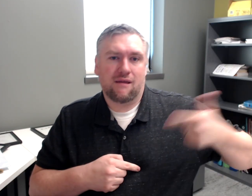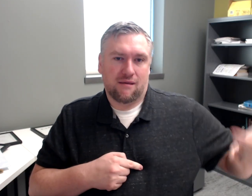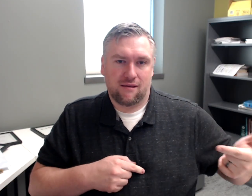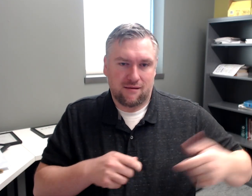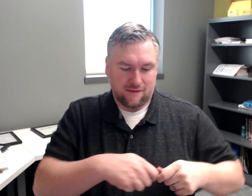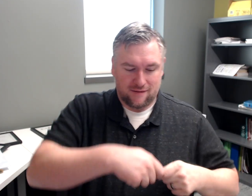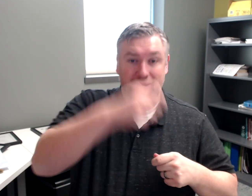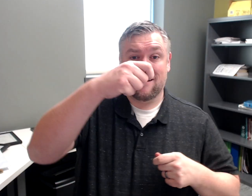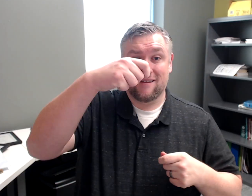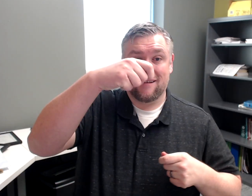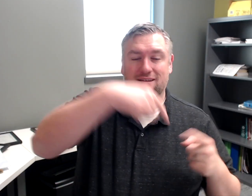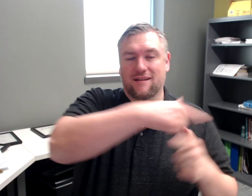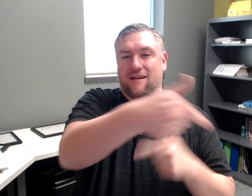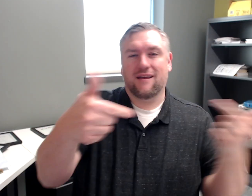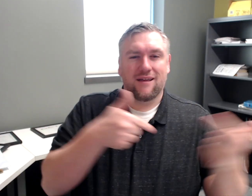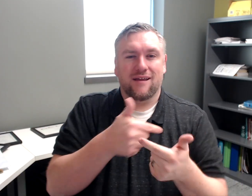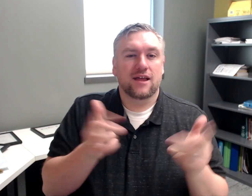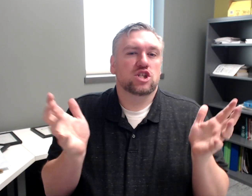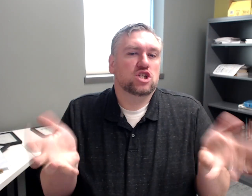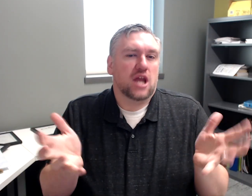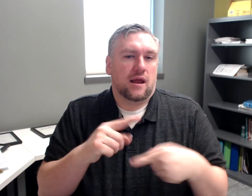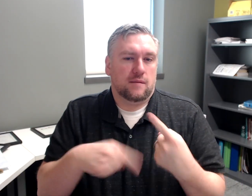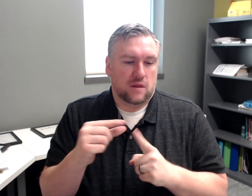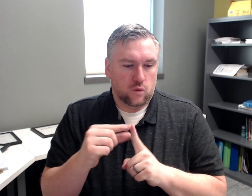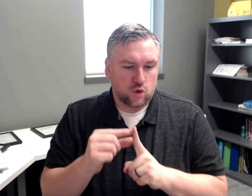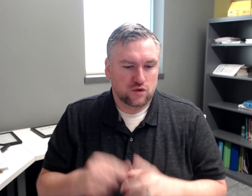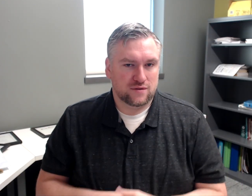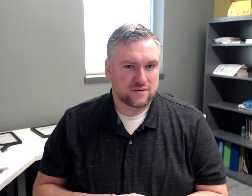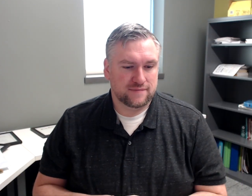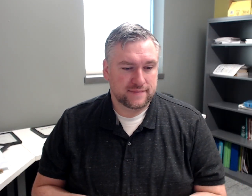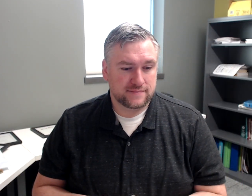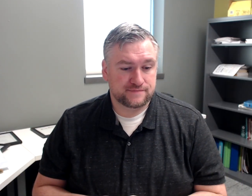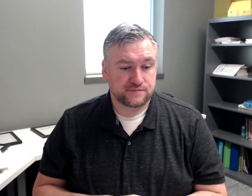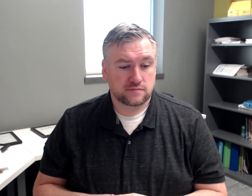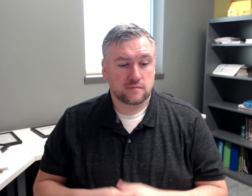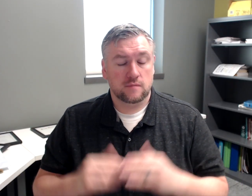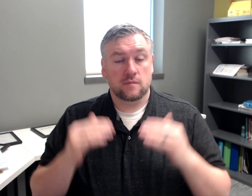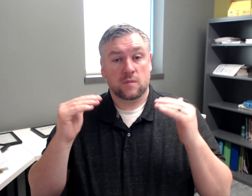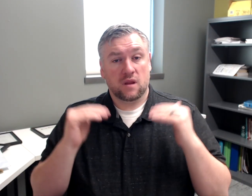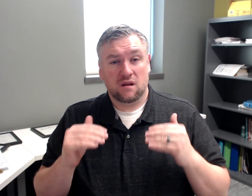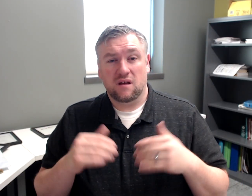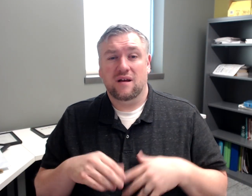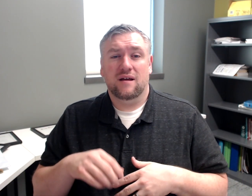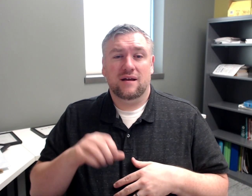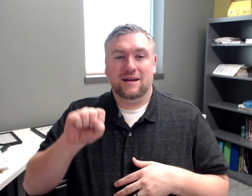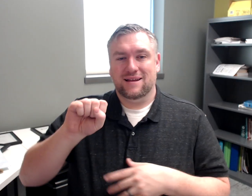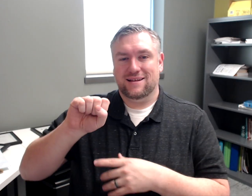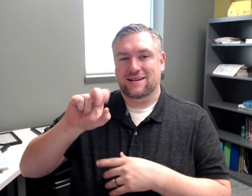an explanation. Then the next student picks the next flashcard and they chat about the words.